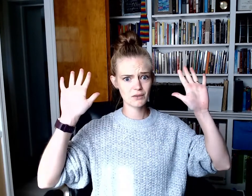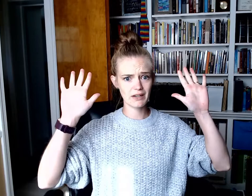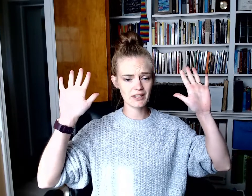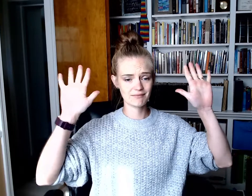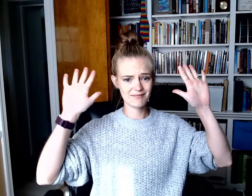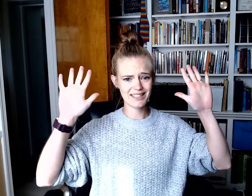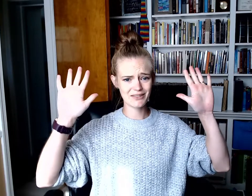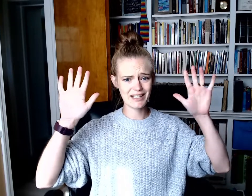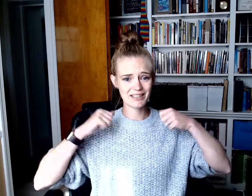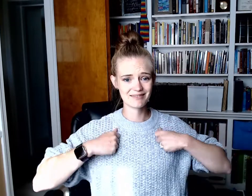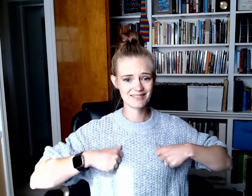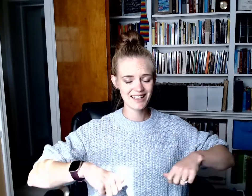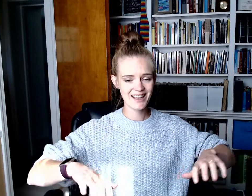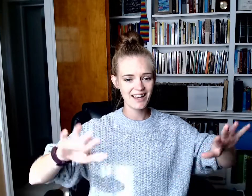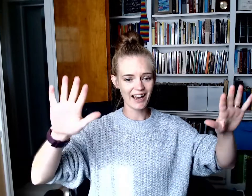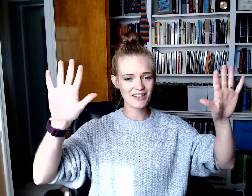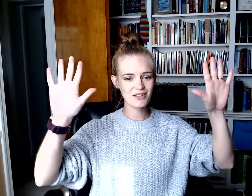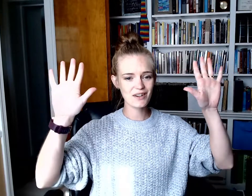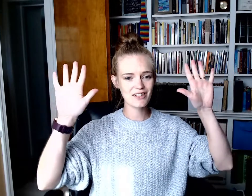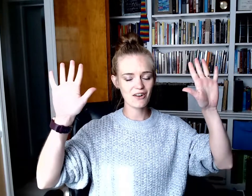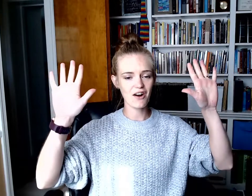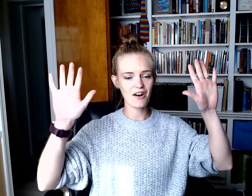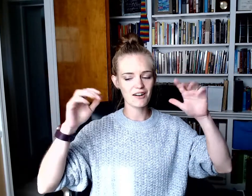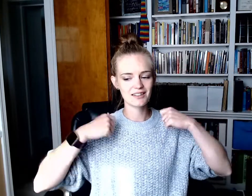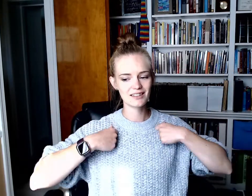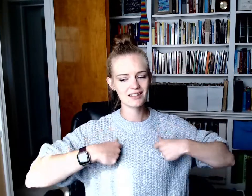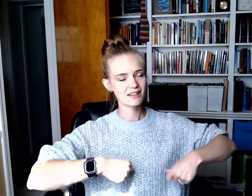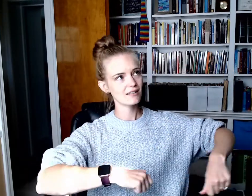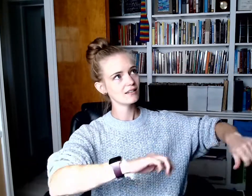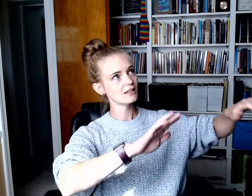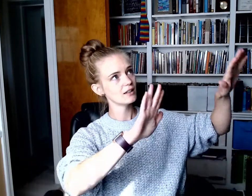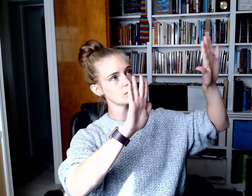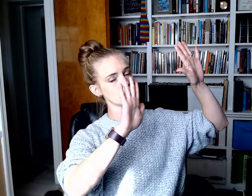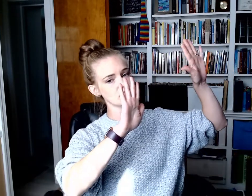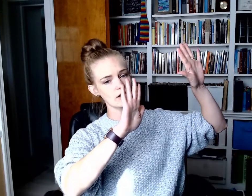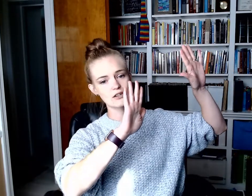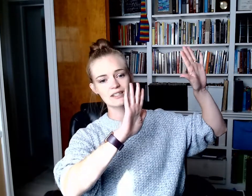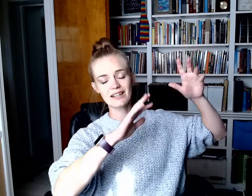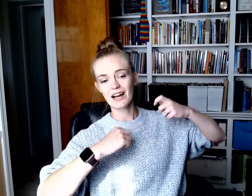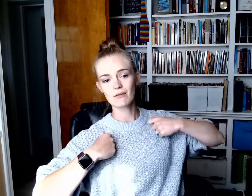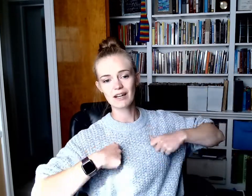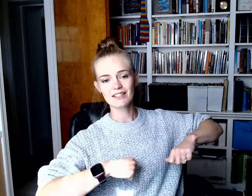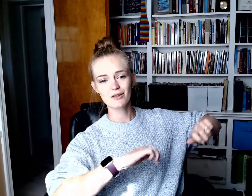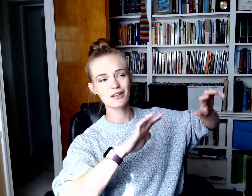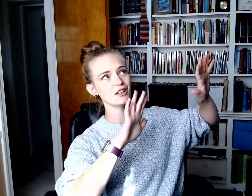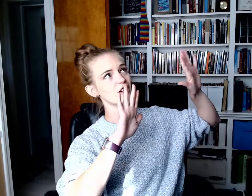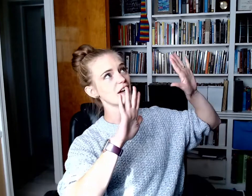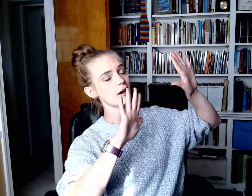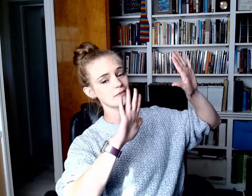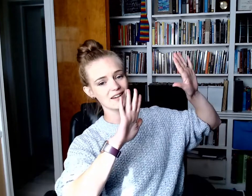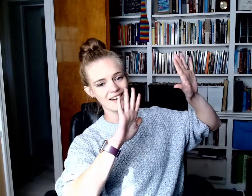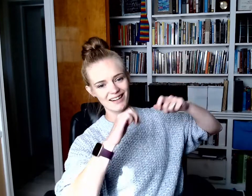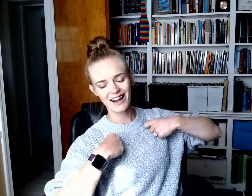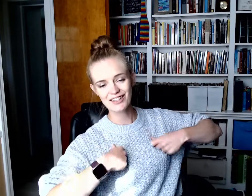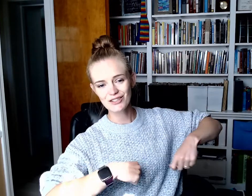Surrender, I surrender. I surrender all. We're going to surrender it to God, right? So we're going to look up to God. I surrender